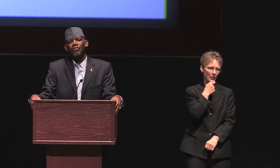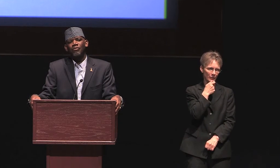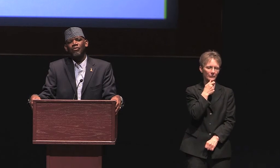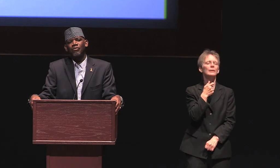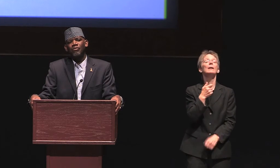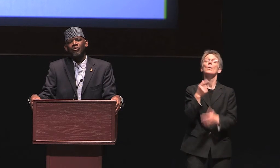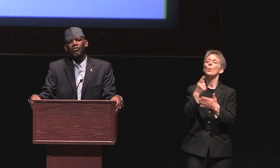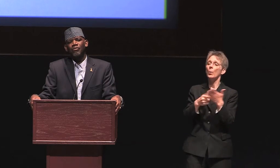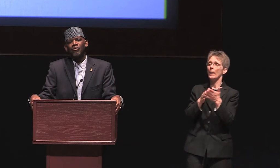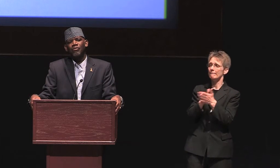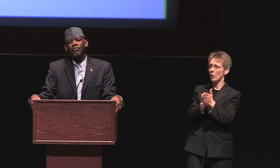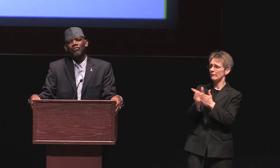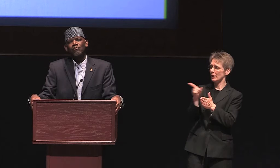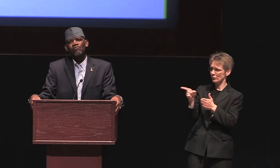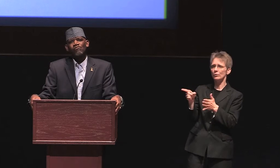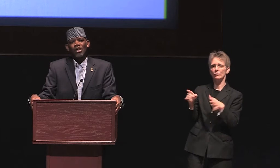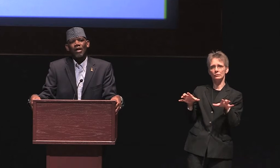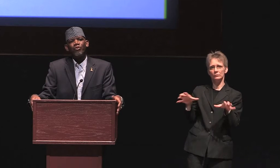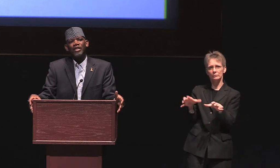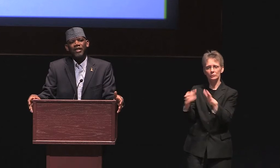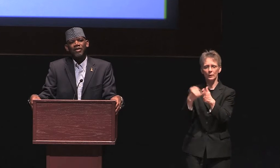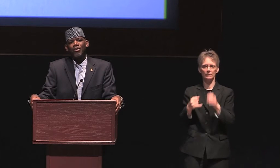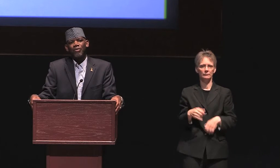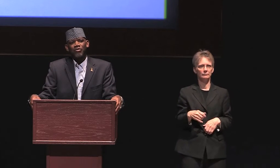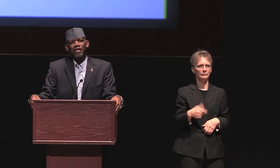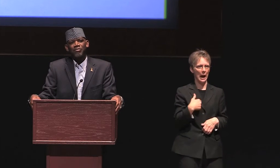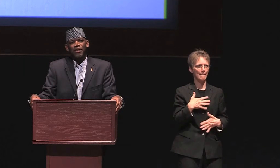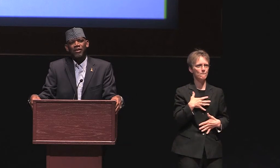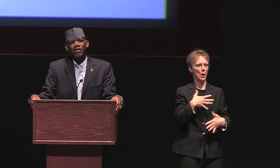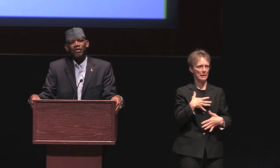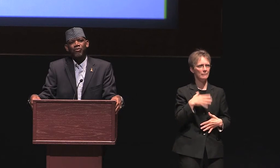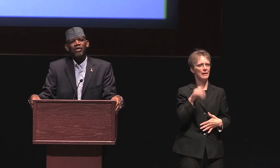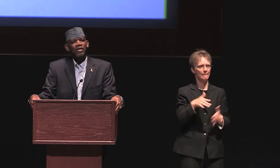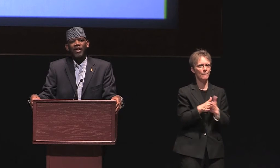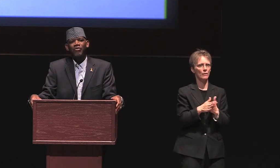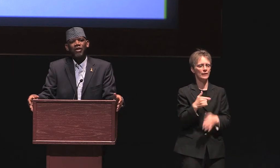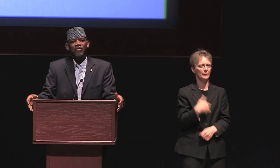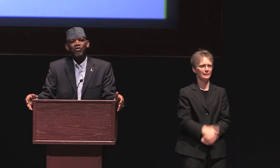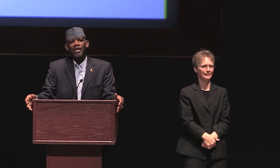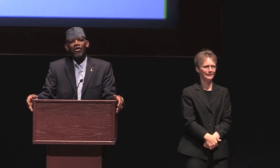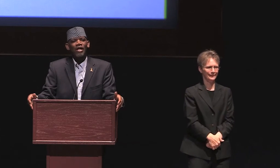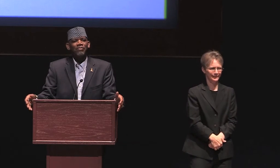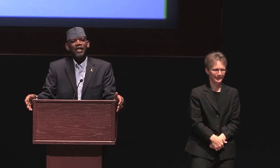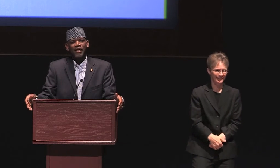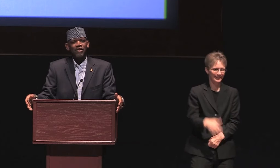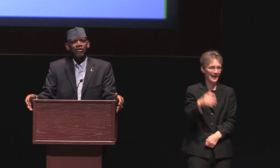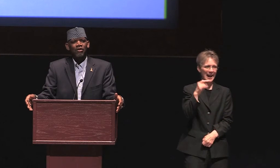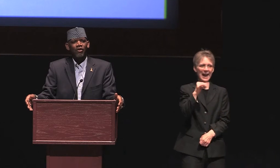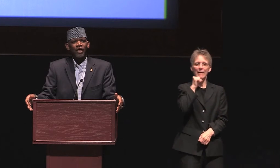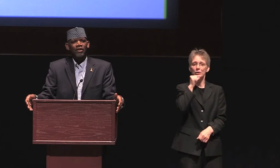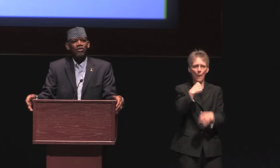What motivates you to do your art? Breathing is what motivates me. Breathing. If I don't make art, I'm